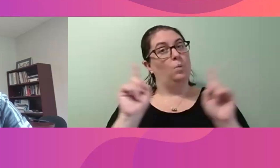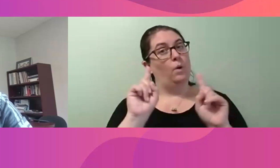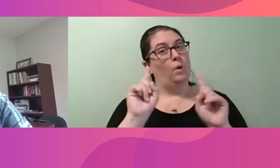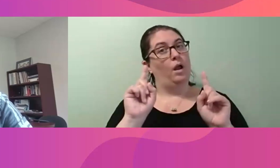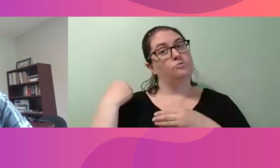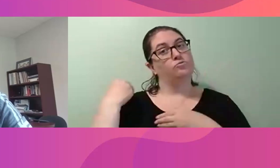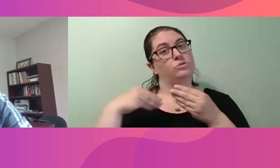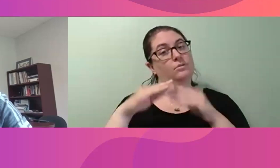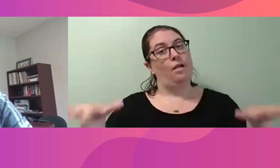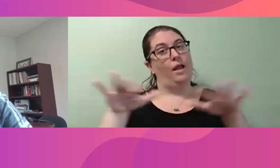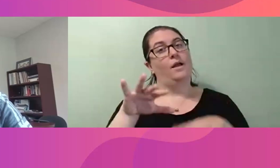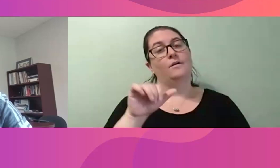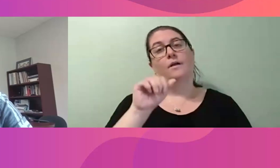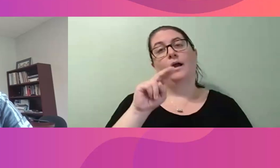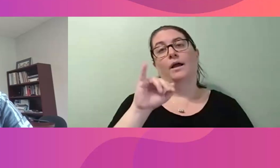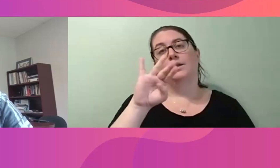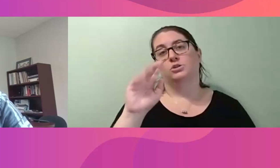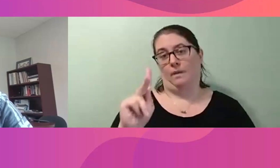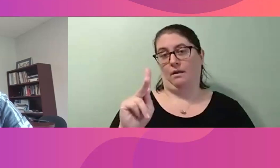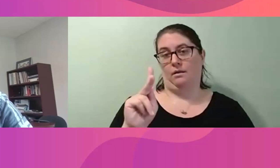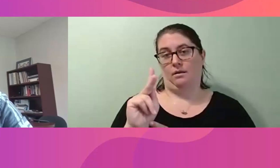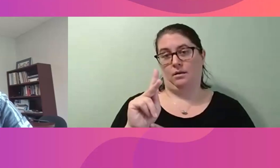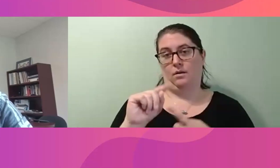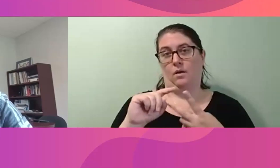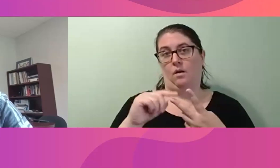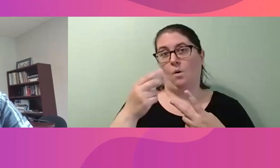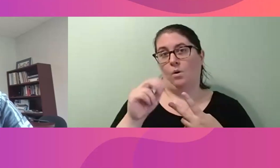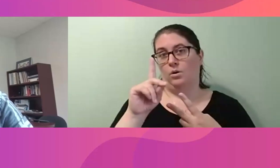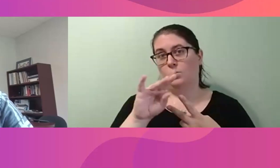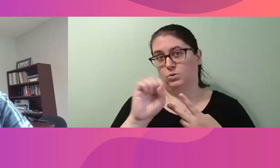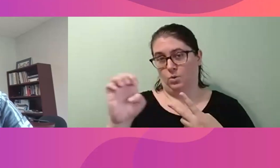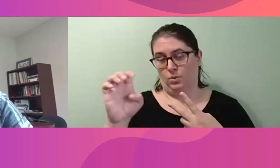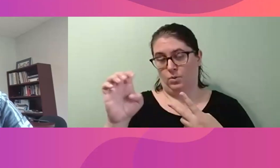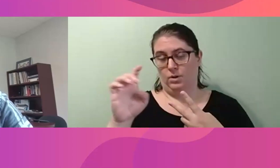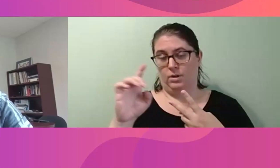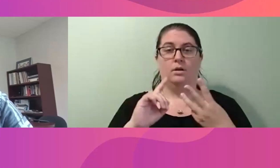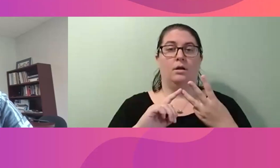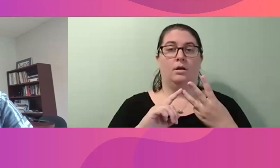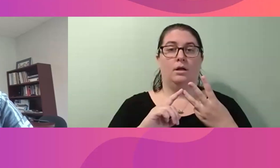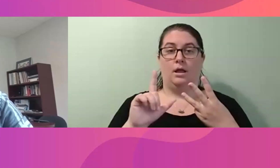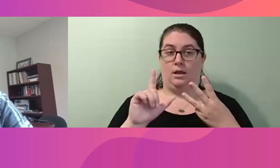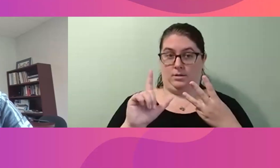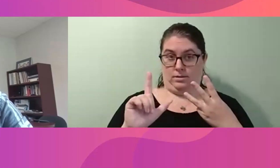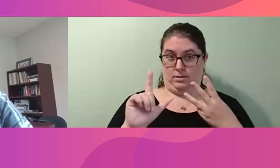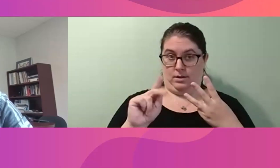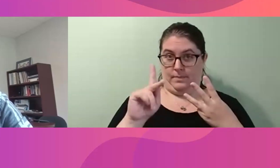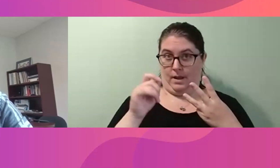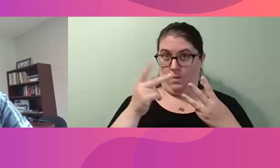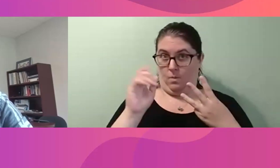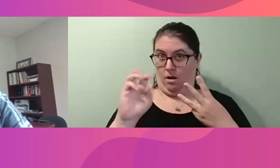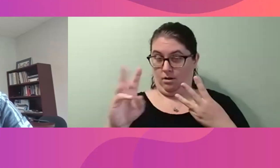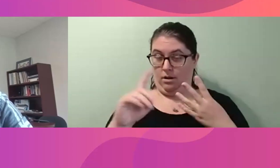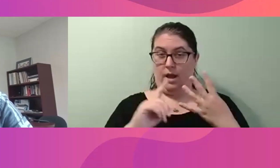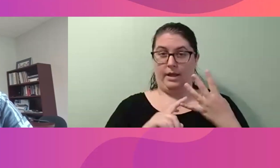traditional lands of the Anishinaabeg, Haudenosaunee, Lenapehoak, and